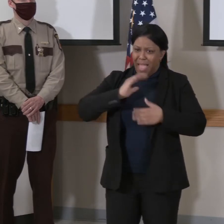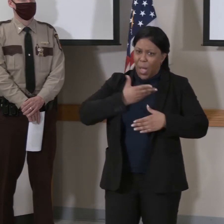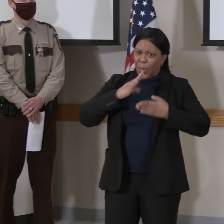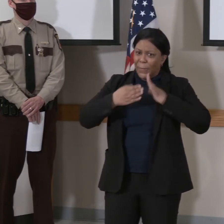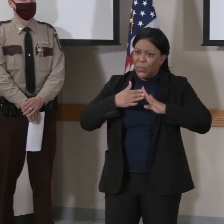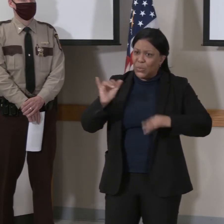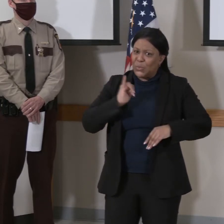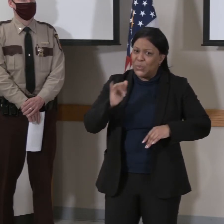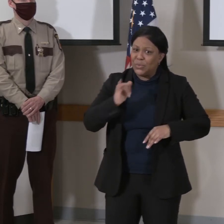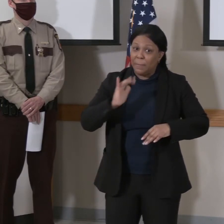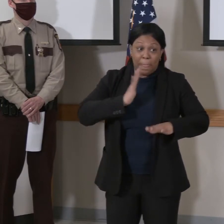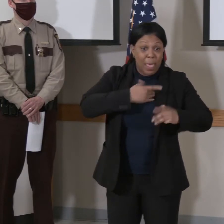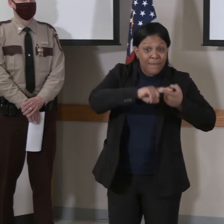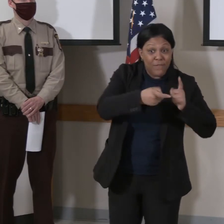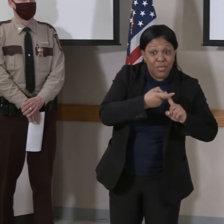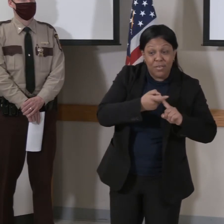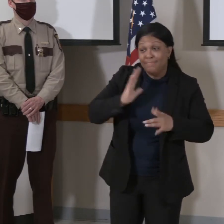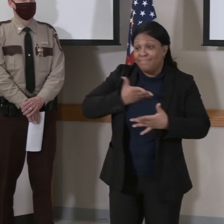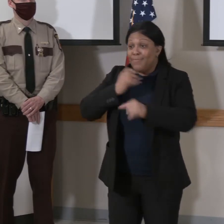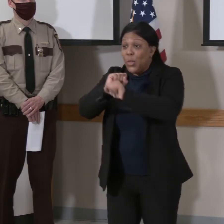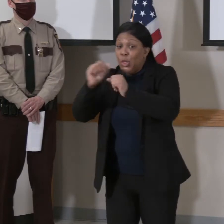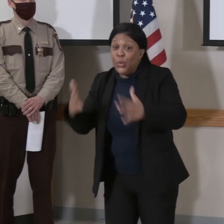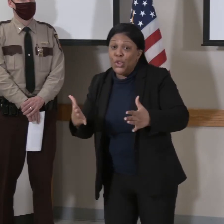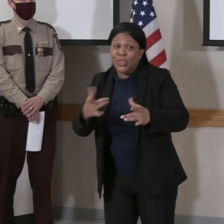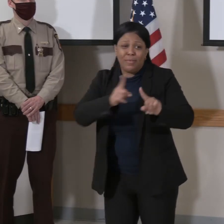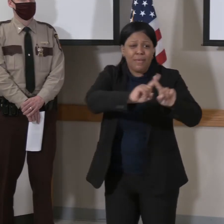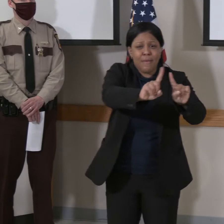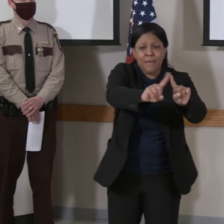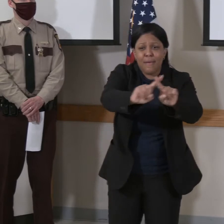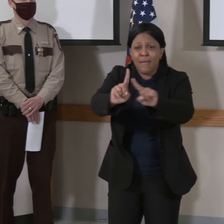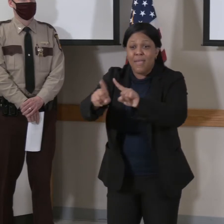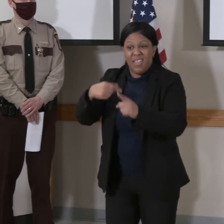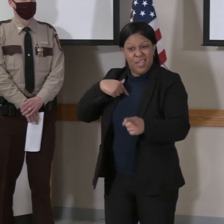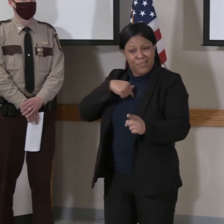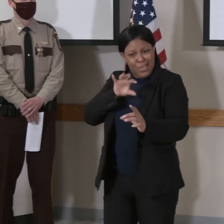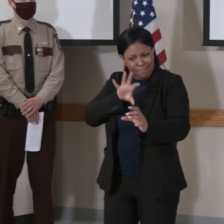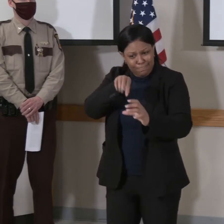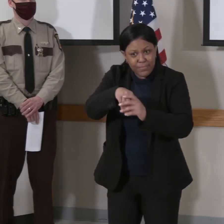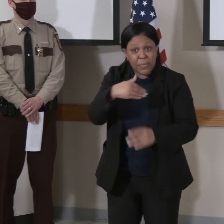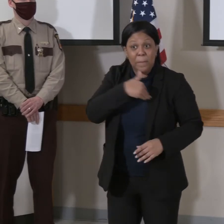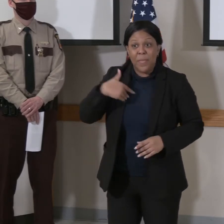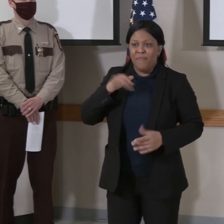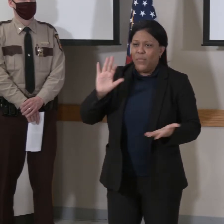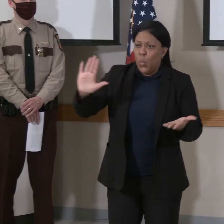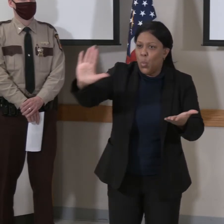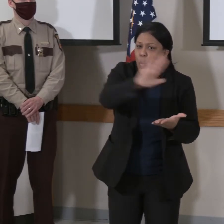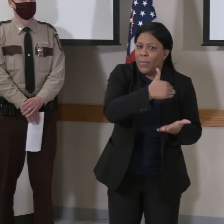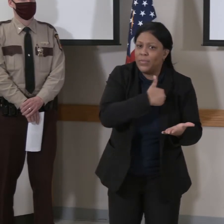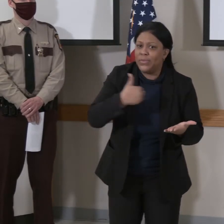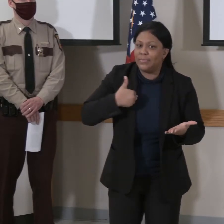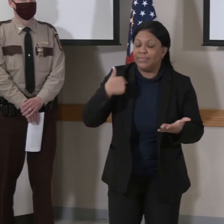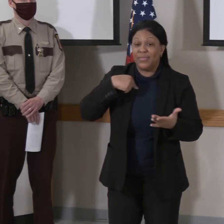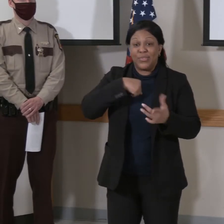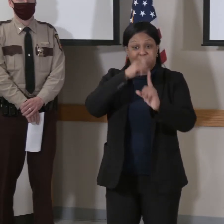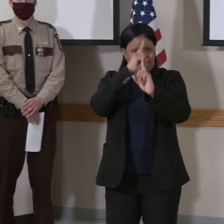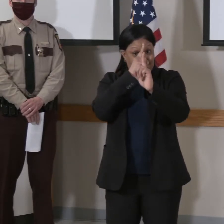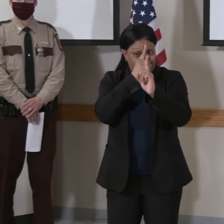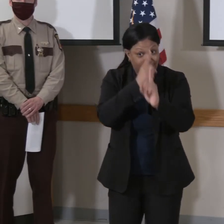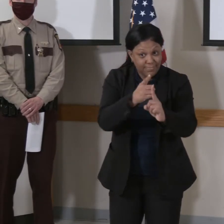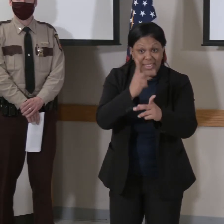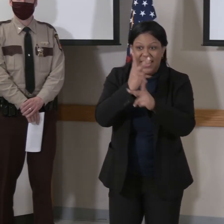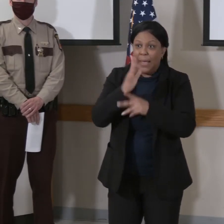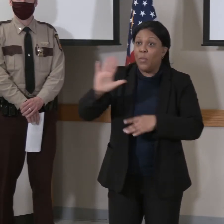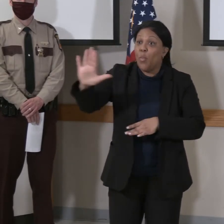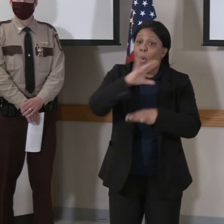our coworkers. We are members of your communities. Our primary goal is to keep these communities safe. We thank you in advance